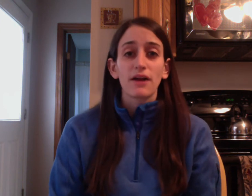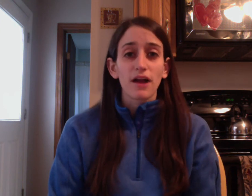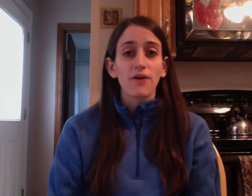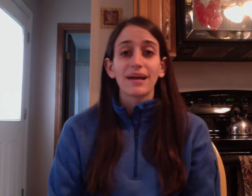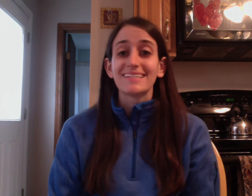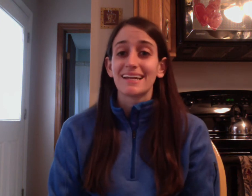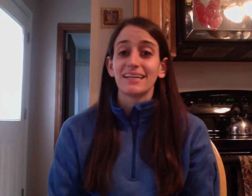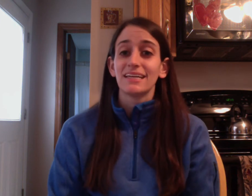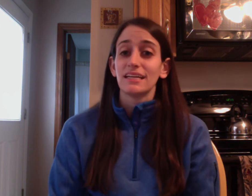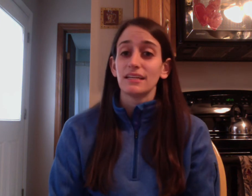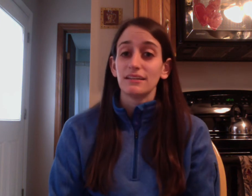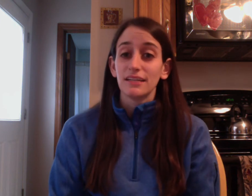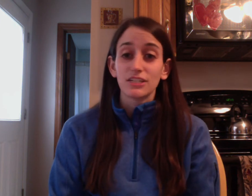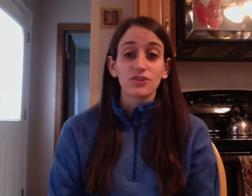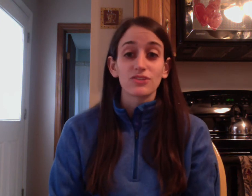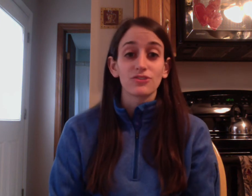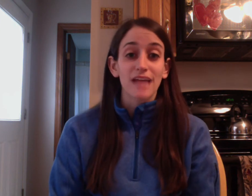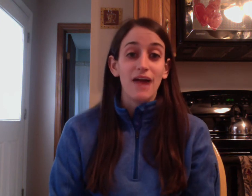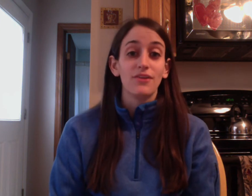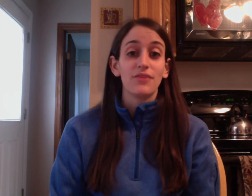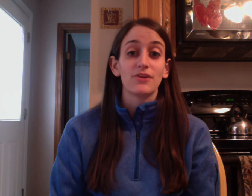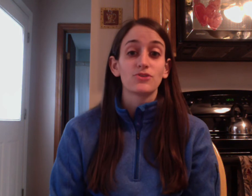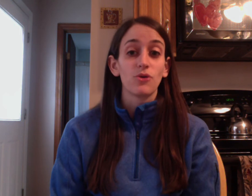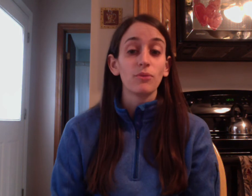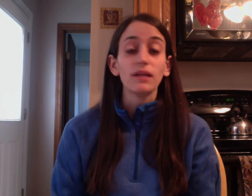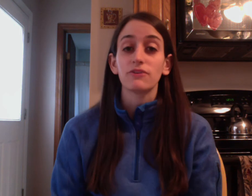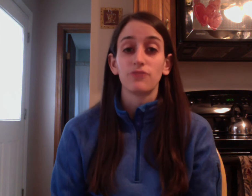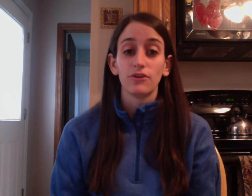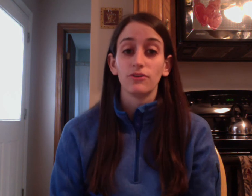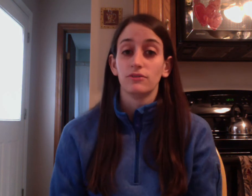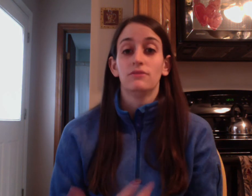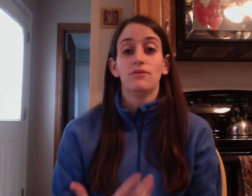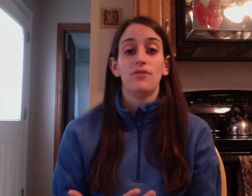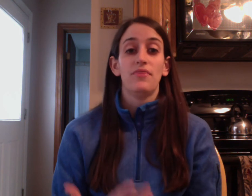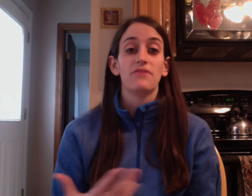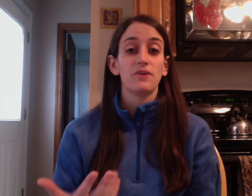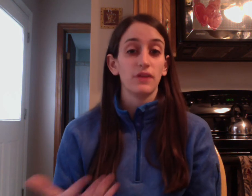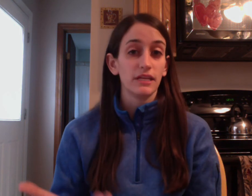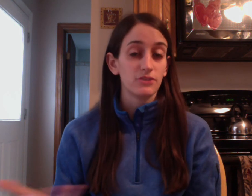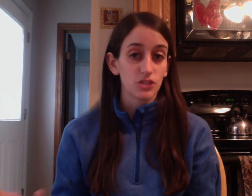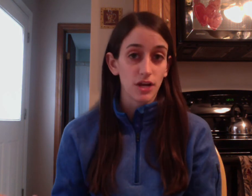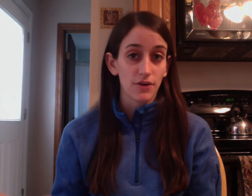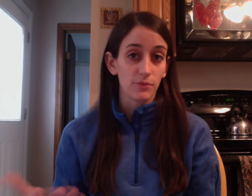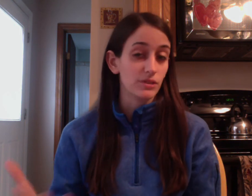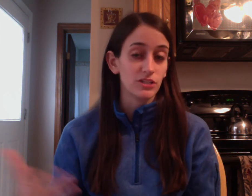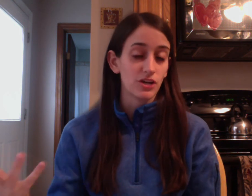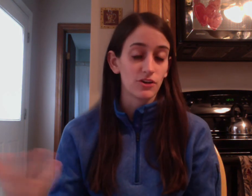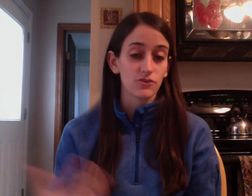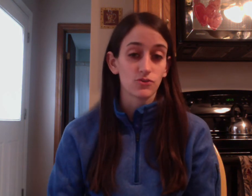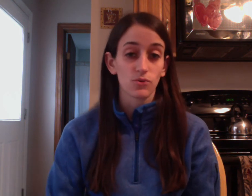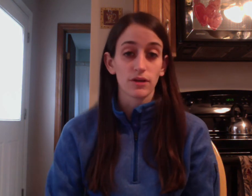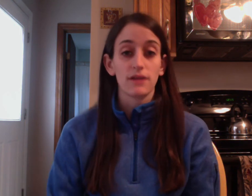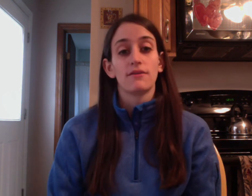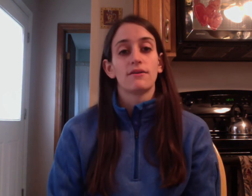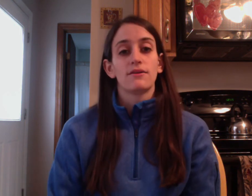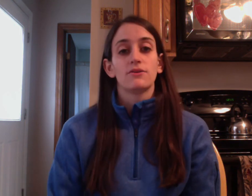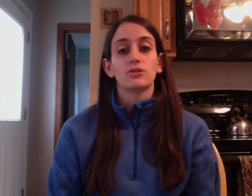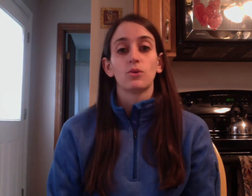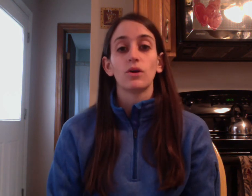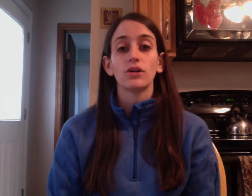background, identity, interest, or talent that is so meaningful that they feel they need to share it. Please share your story. So what you're going